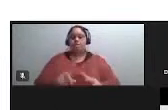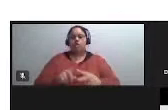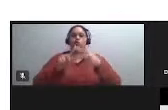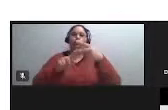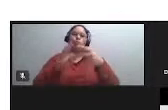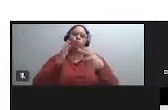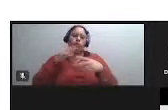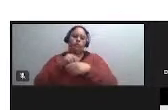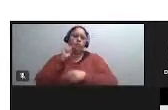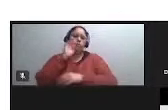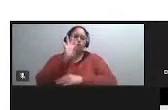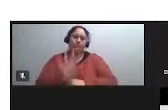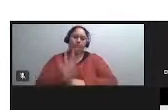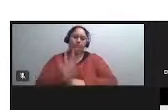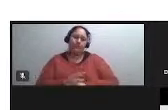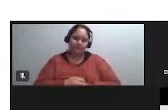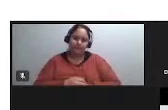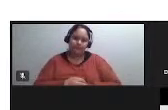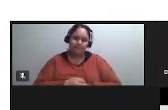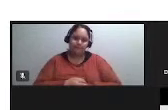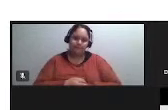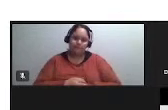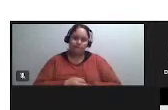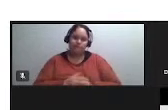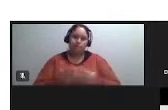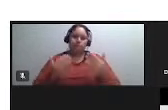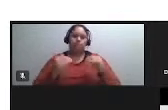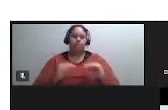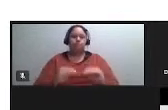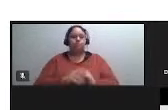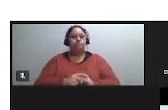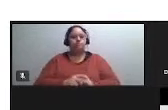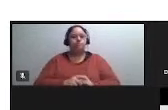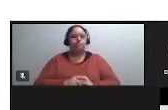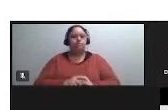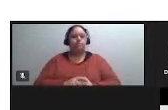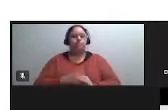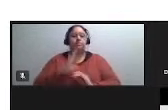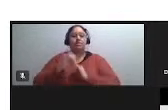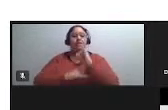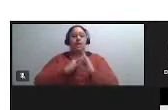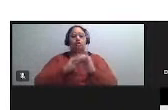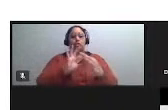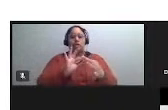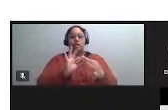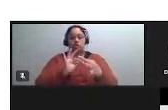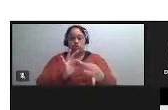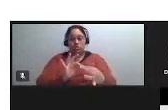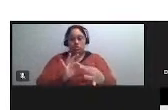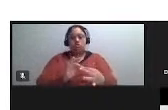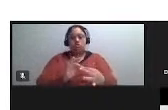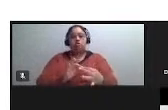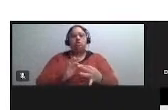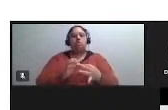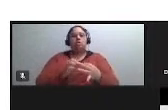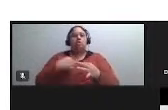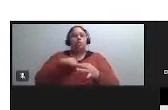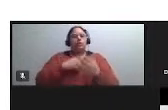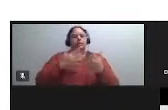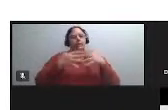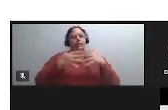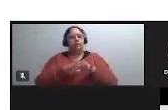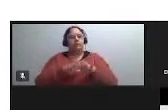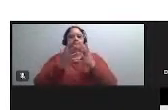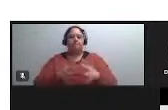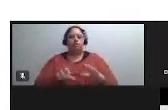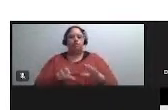by Q4. In terms of the international relations, we had